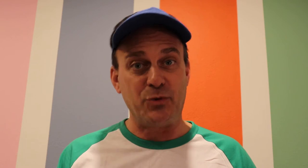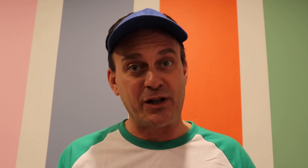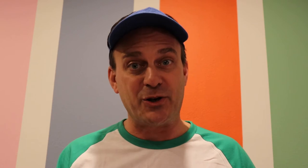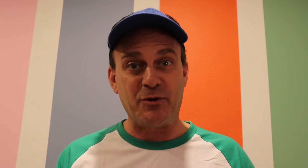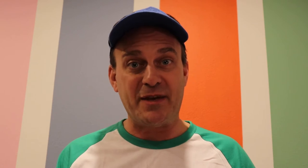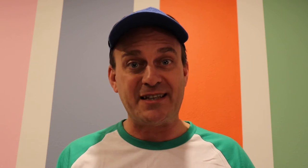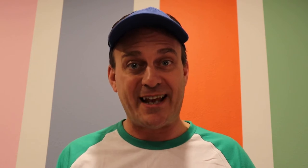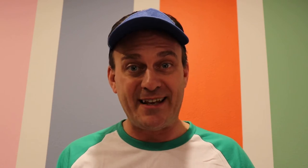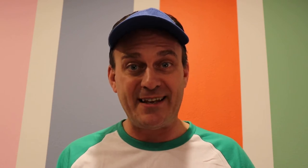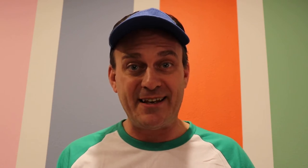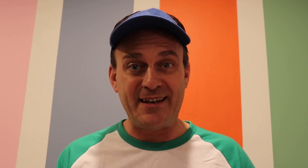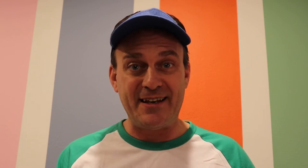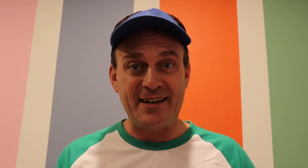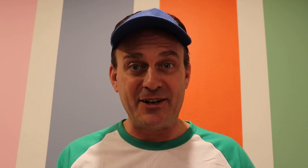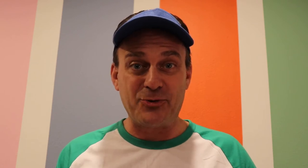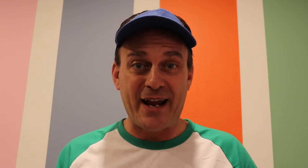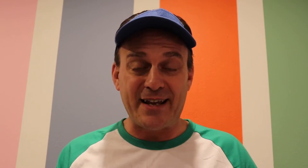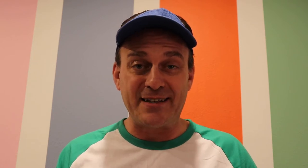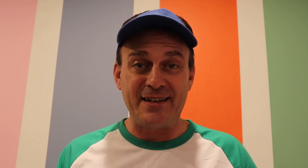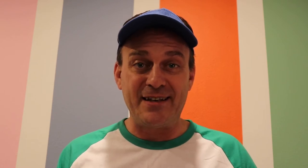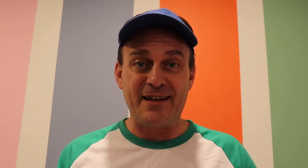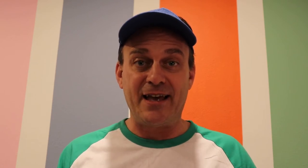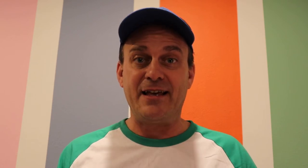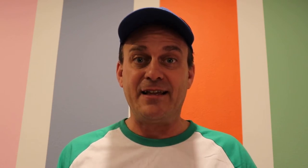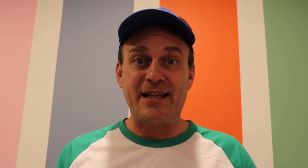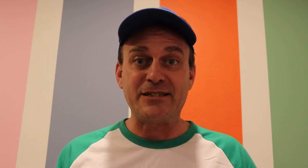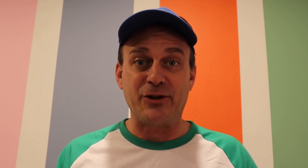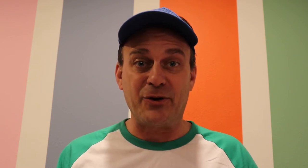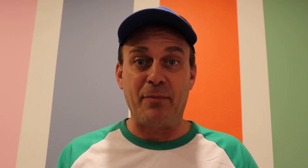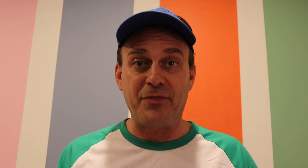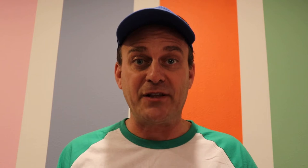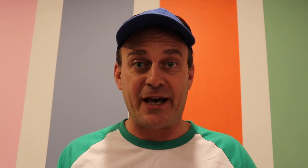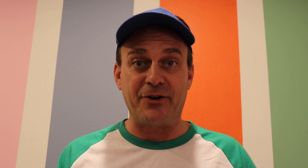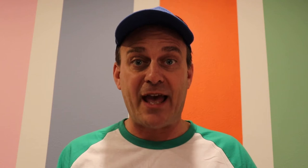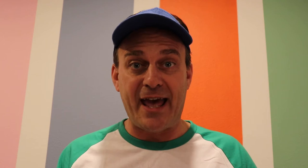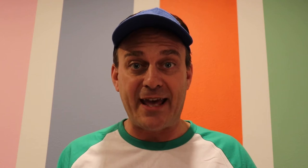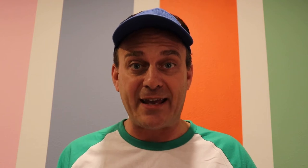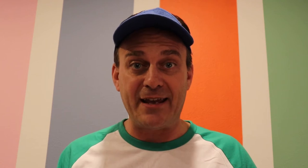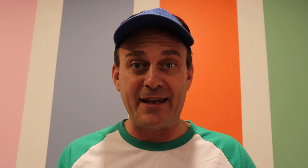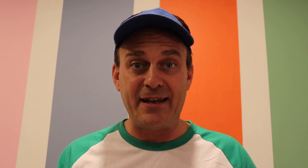to learn with me today? Great! Let's learn about the letter A.